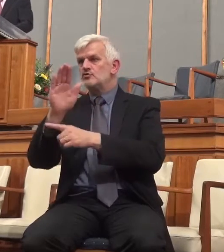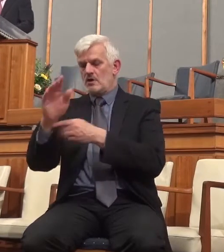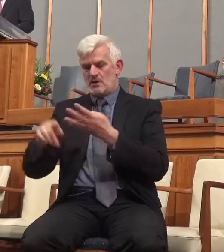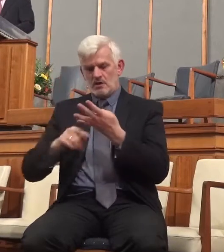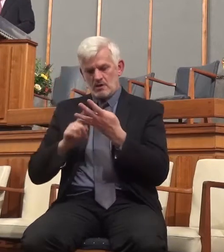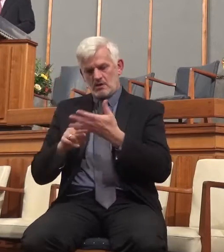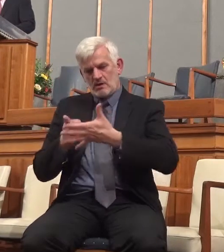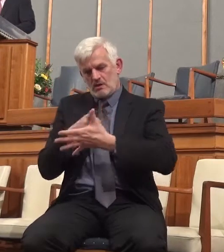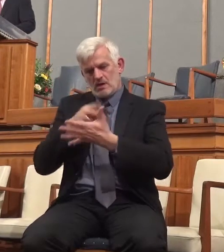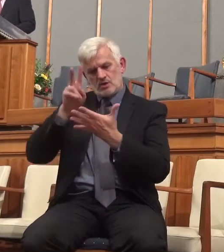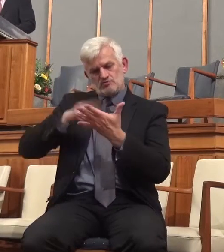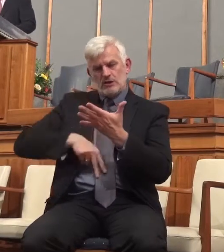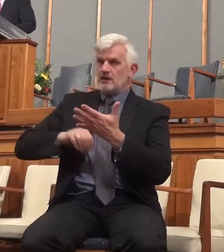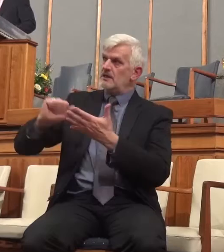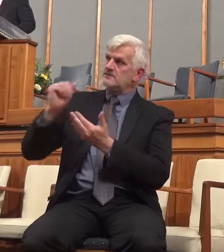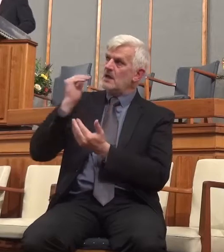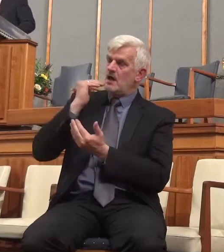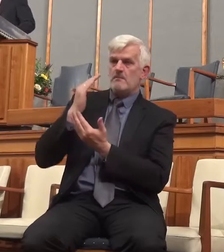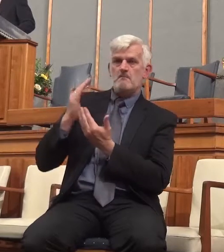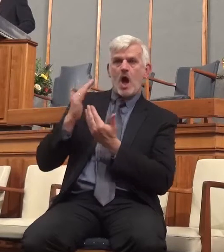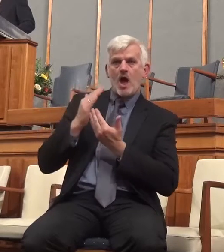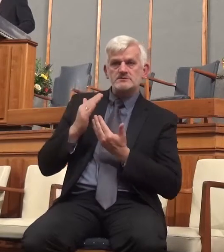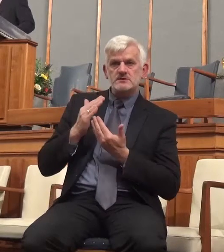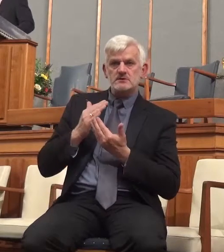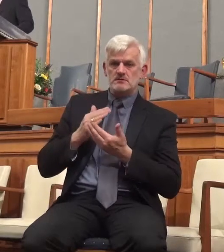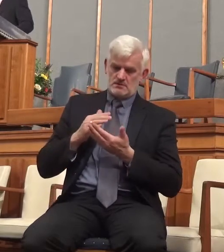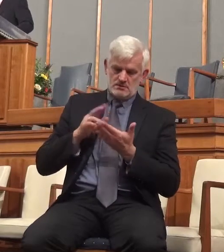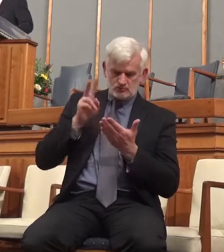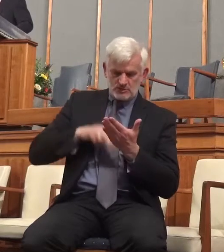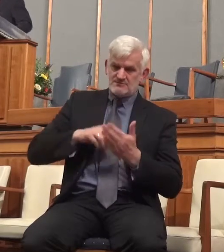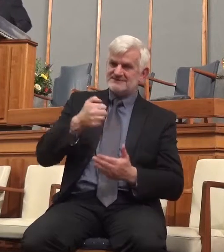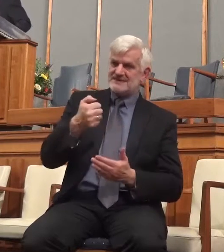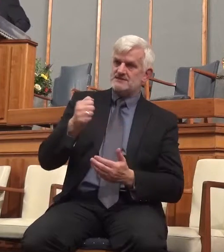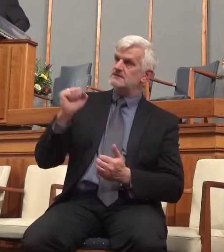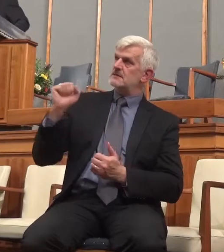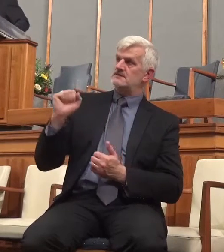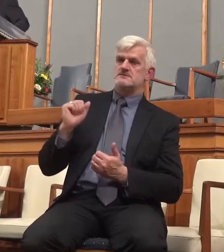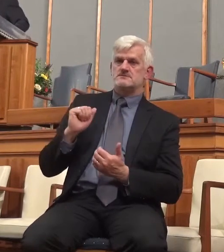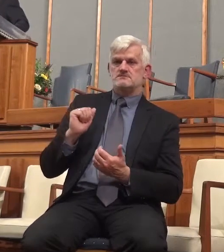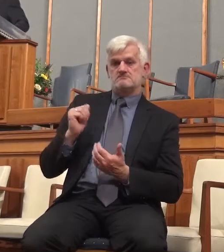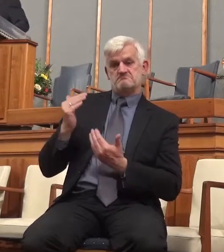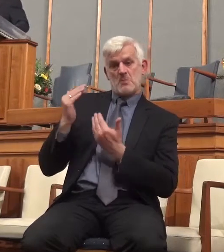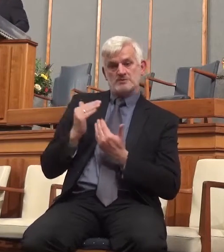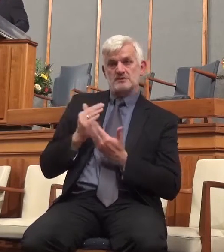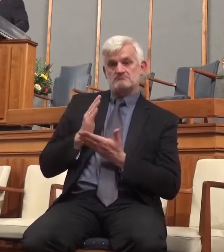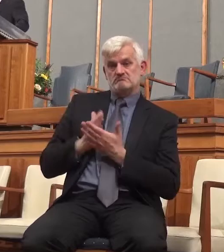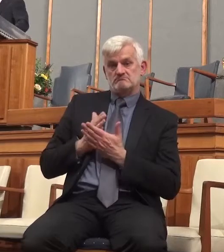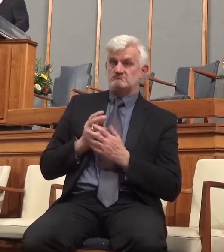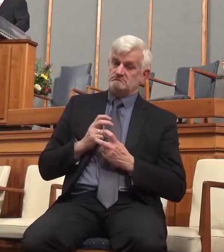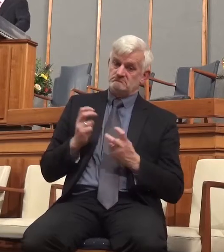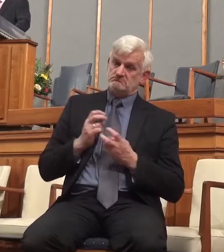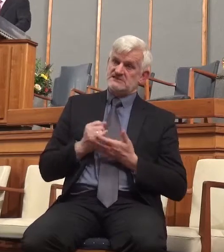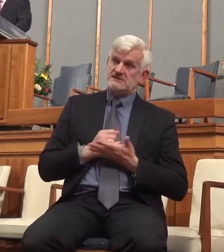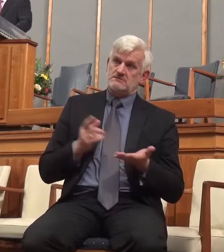and his kindness. His holiness, of course. The fact that he cannot abide sin and wrongdoing.